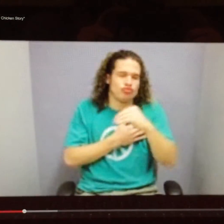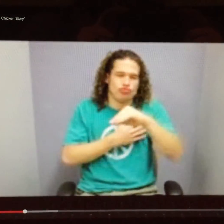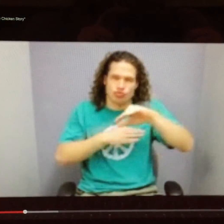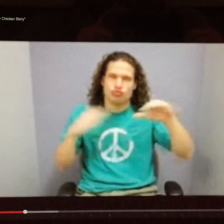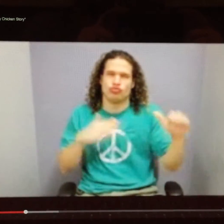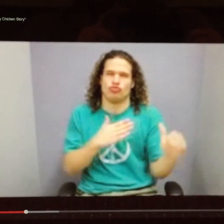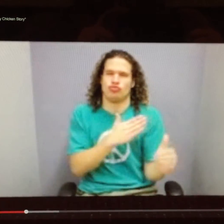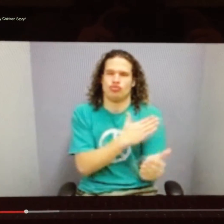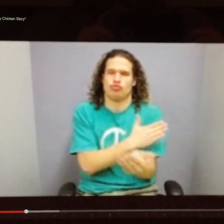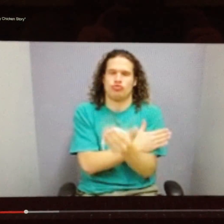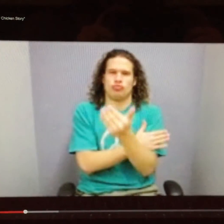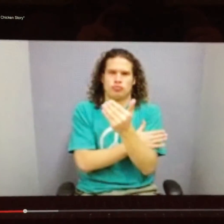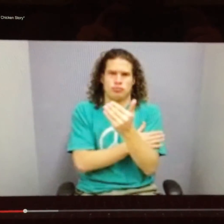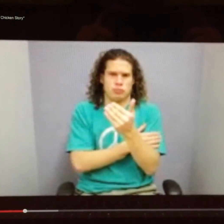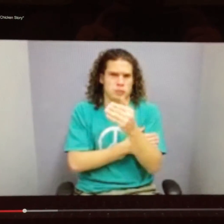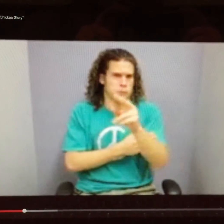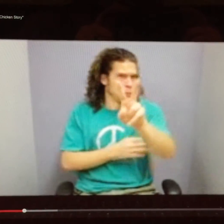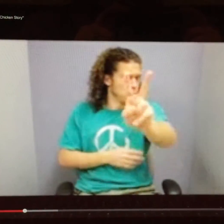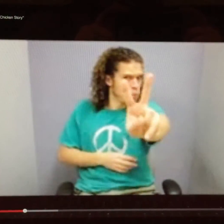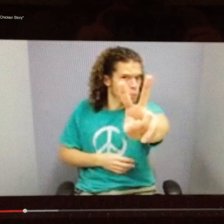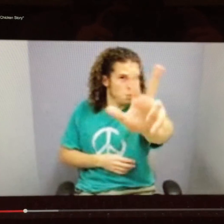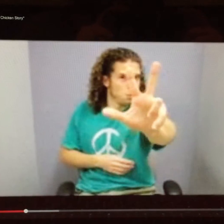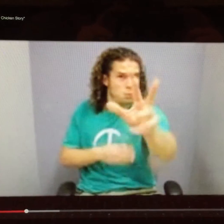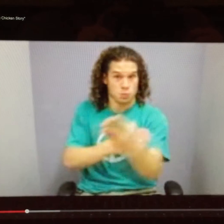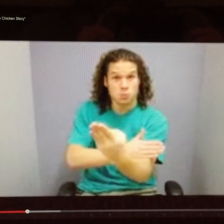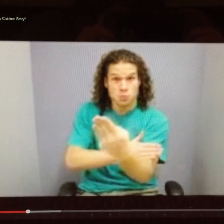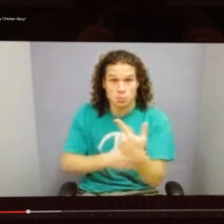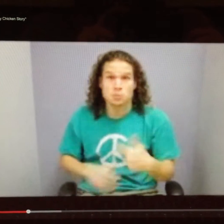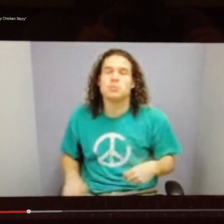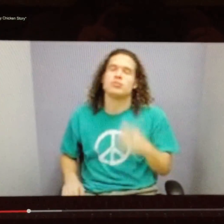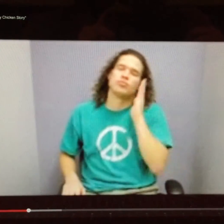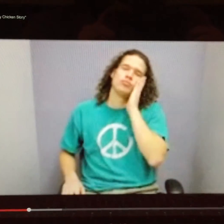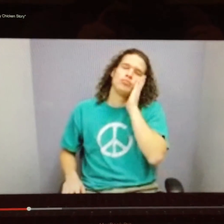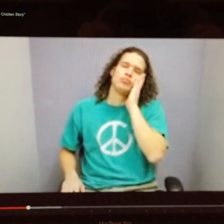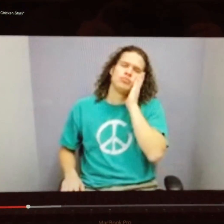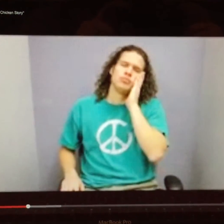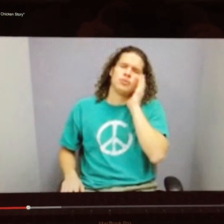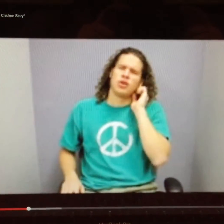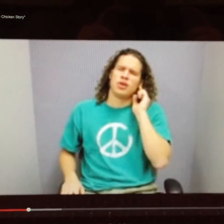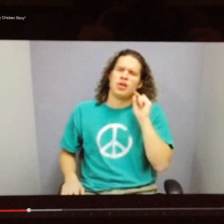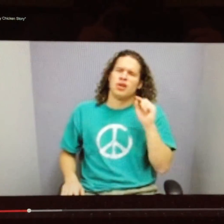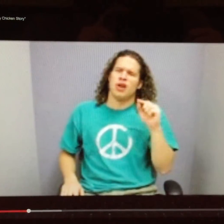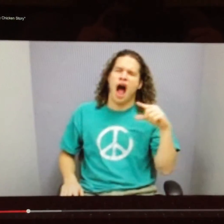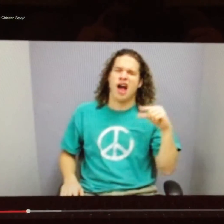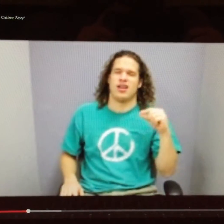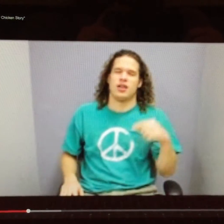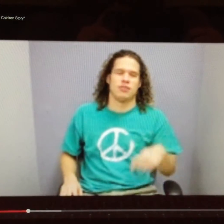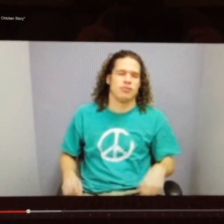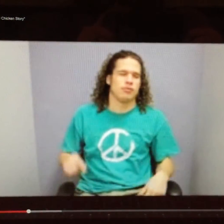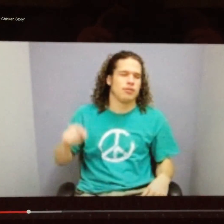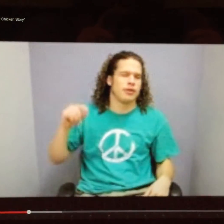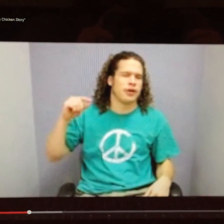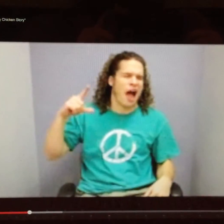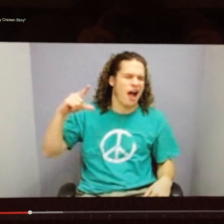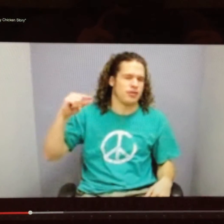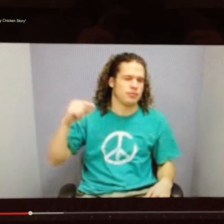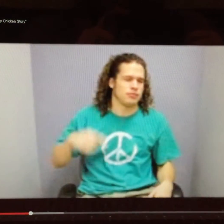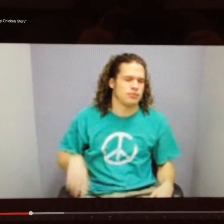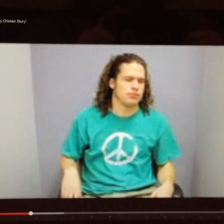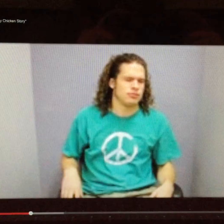she went to sleep all night long. And then the next morning at 2:30 in the morning, she heard chickens.